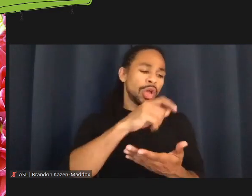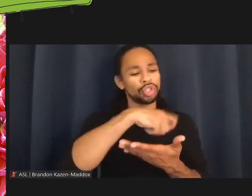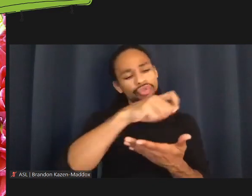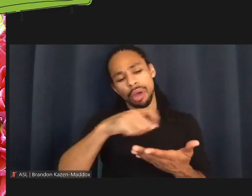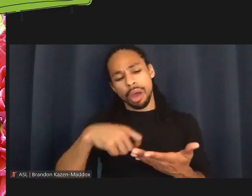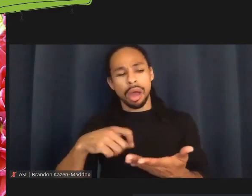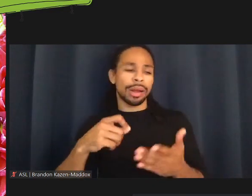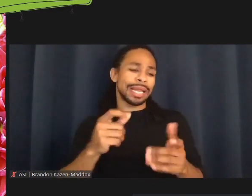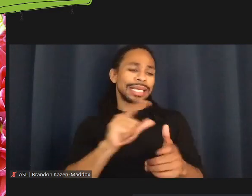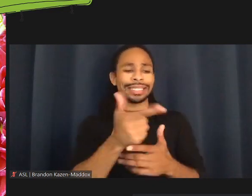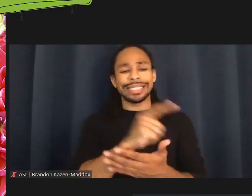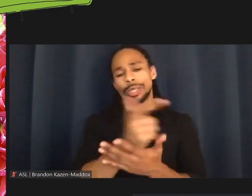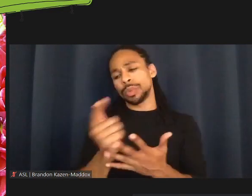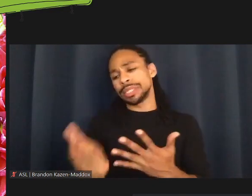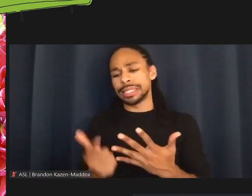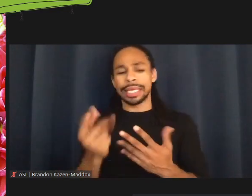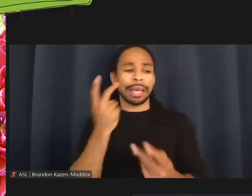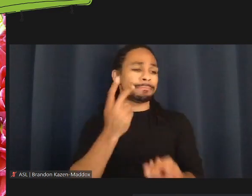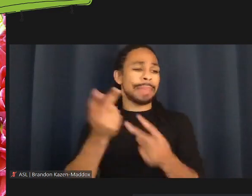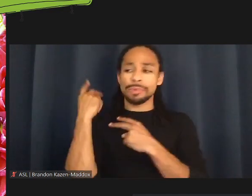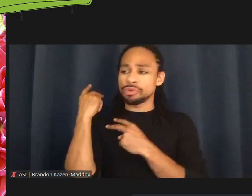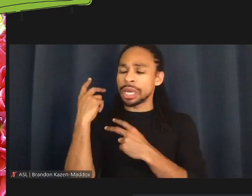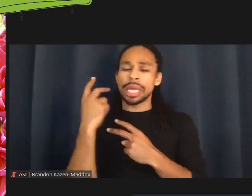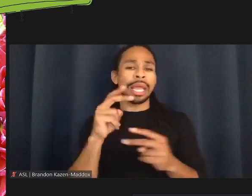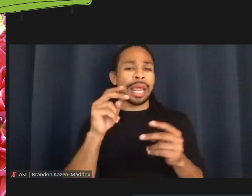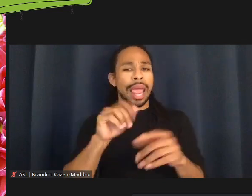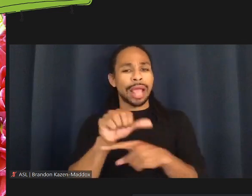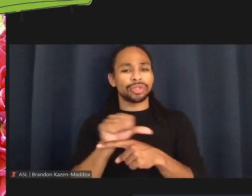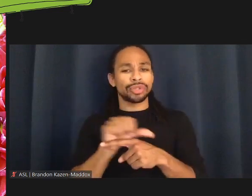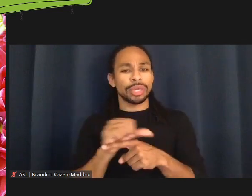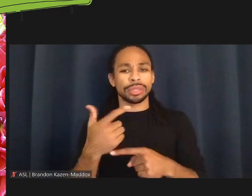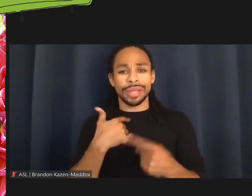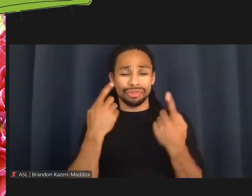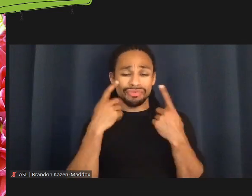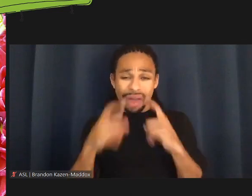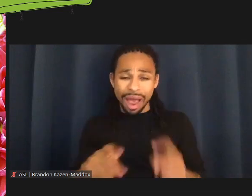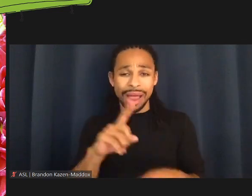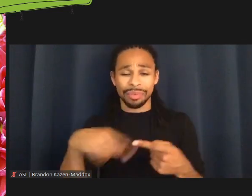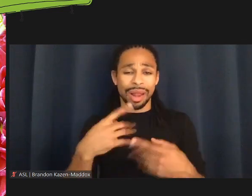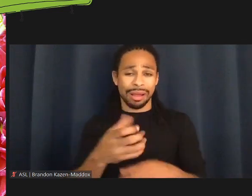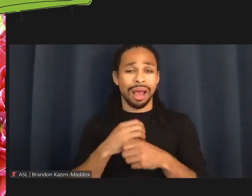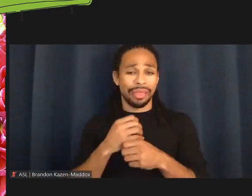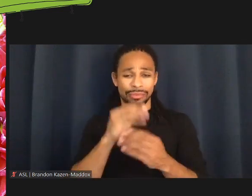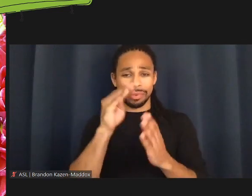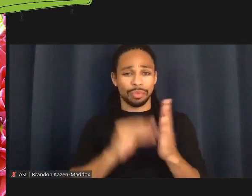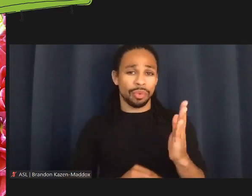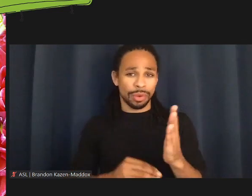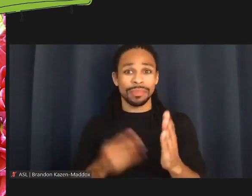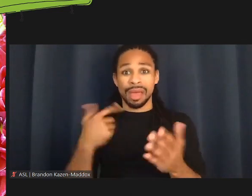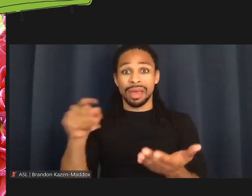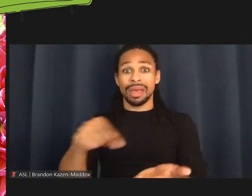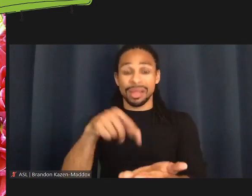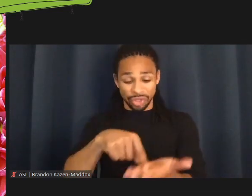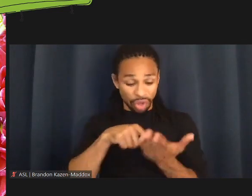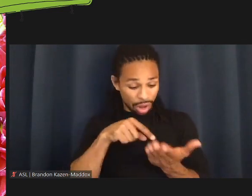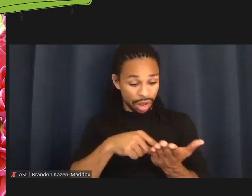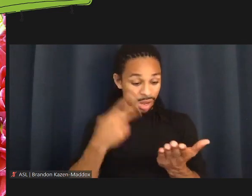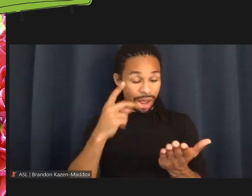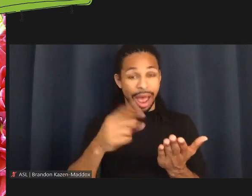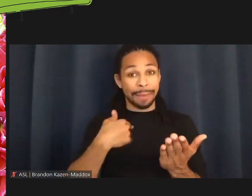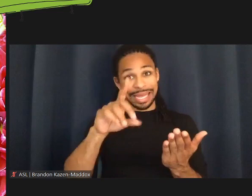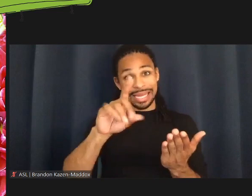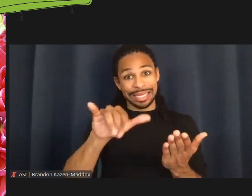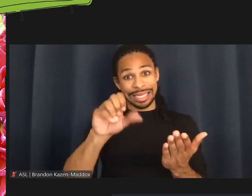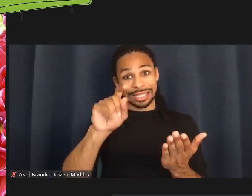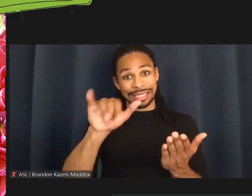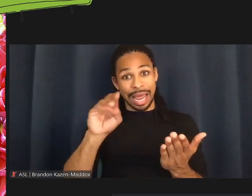cried when I got the report. On that day, despite the prick of she and her, I learned that I was dysthymic, anxious, and another Black